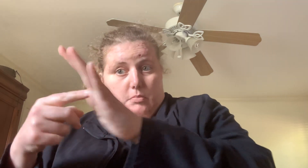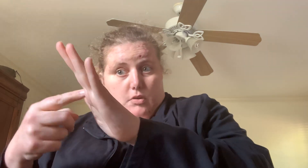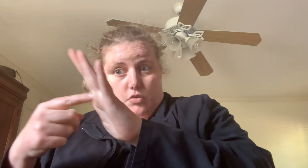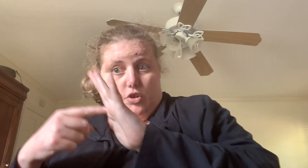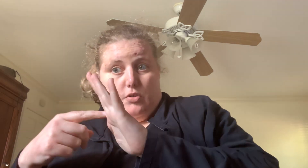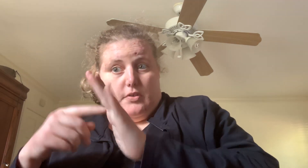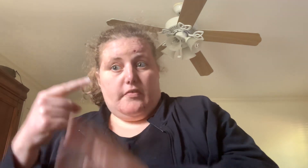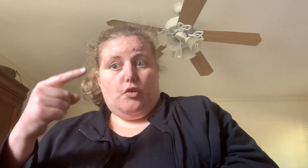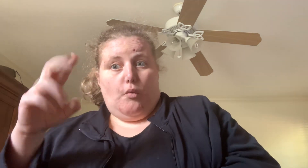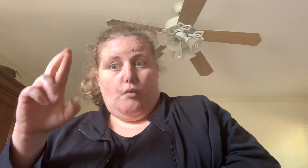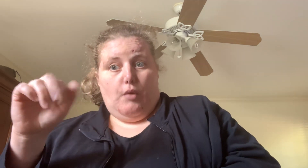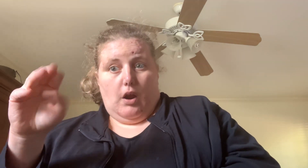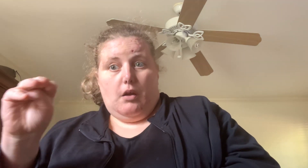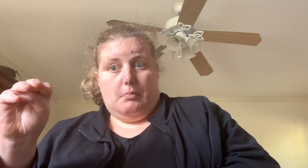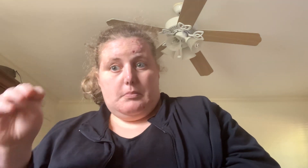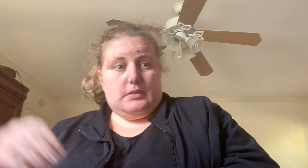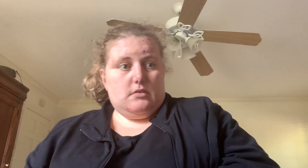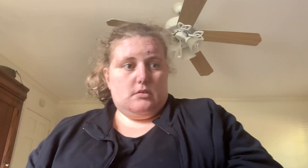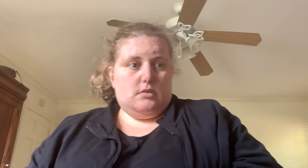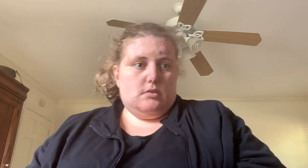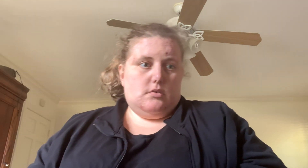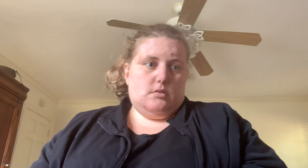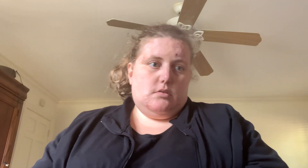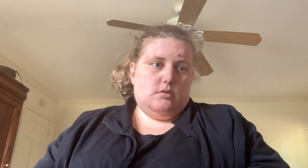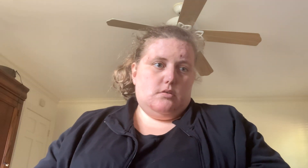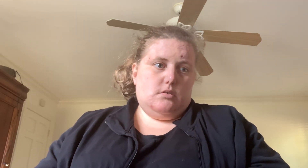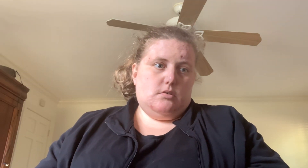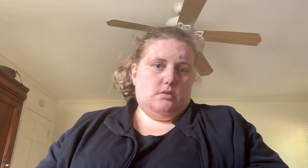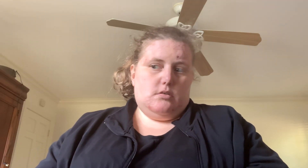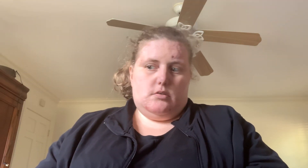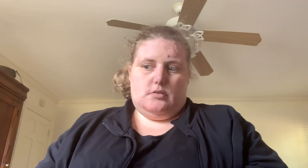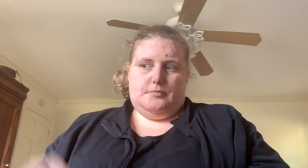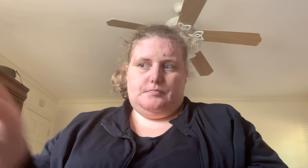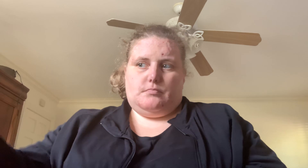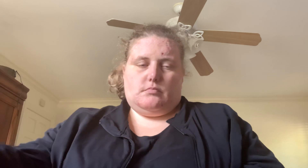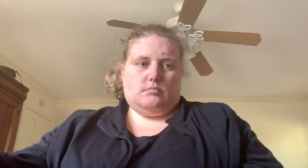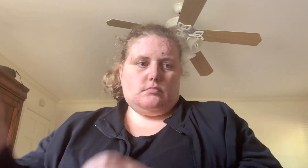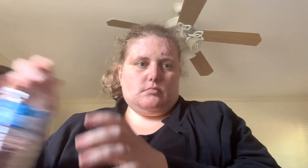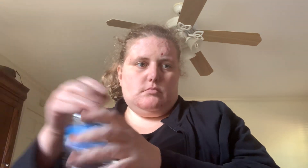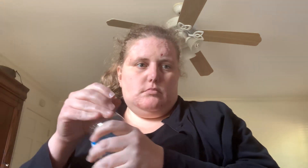I seriously do that? No, didn't want to do that. All right. So let me just retype that.